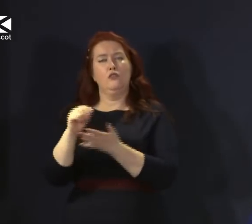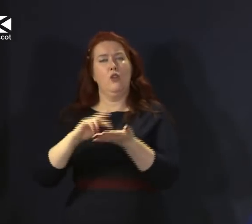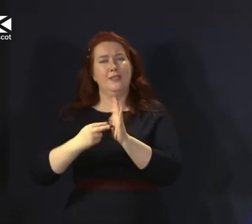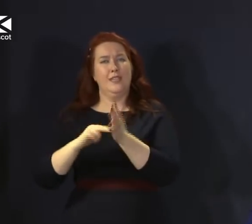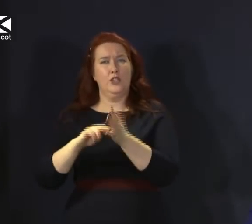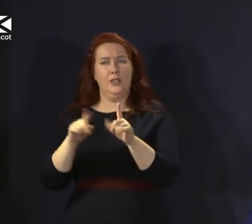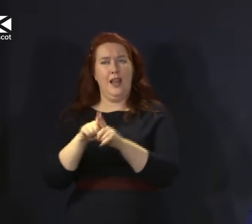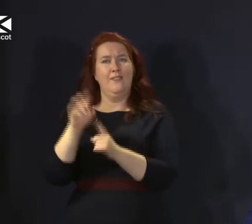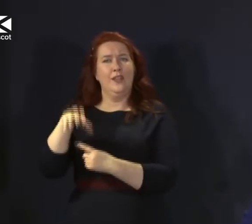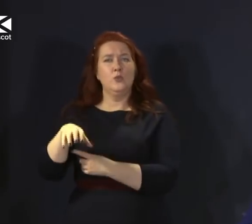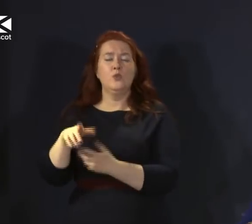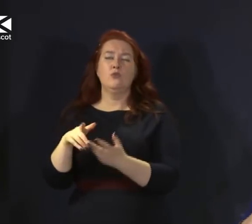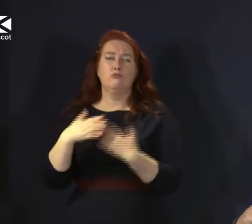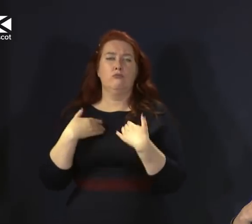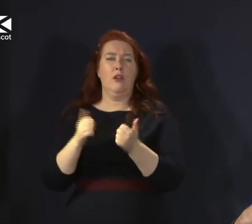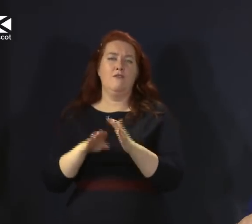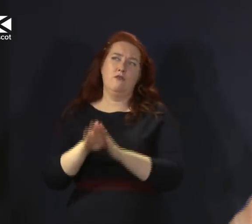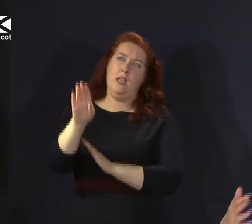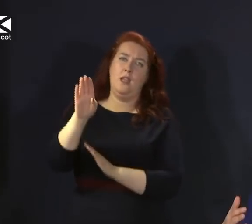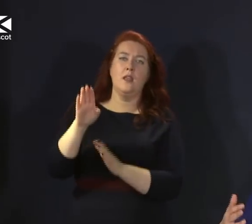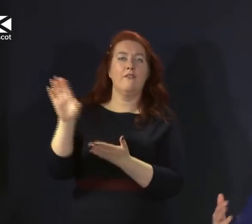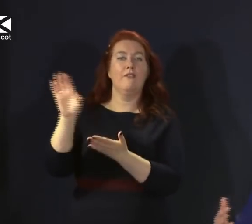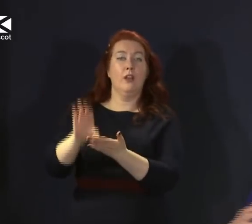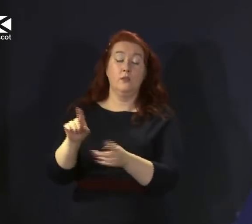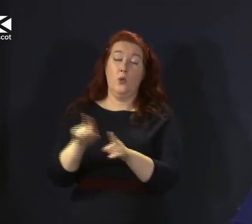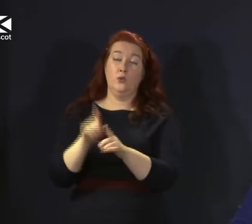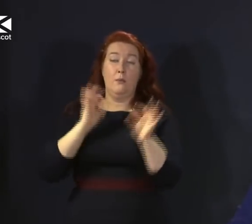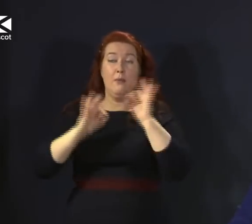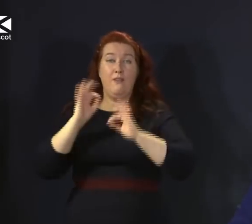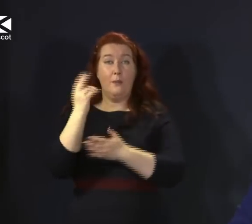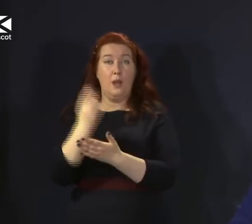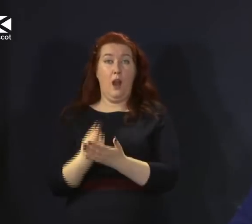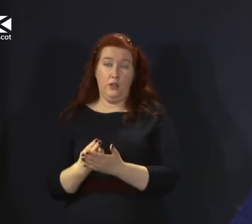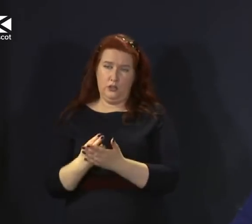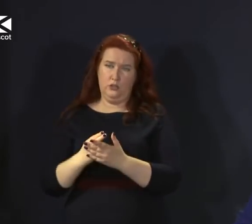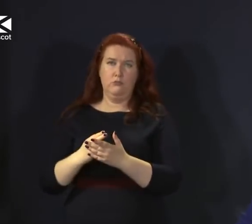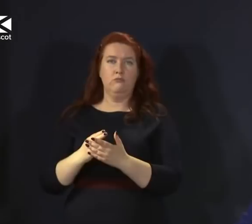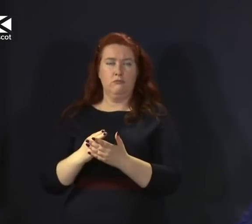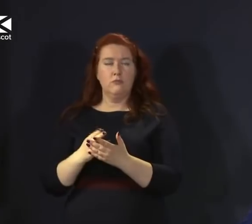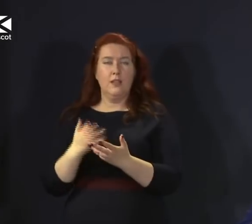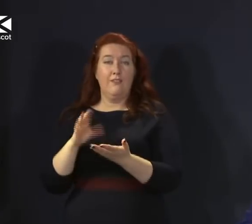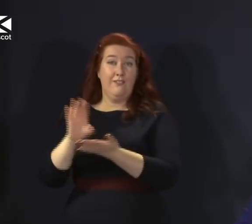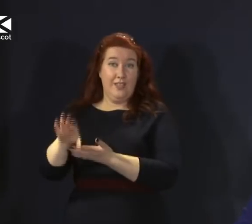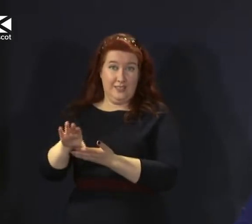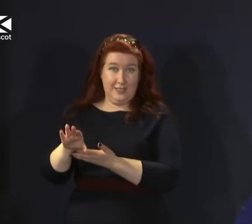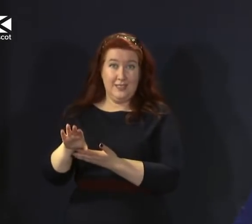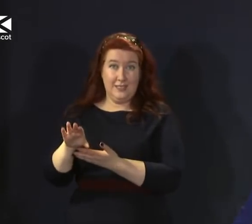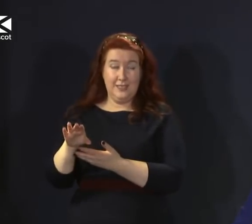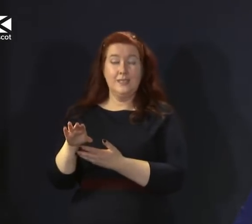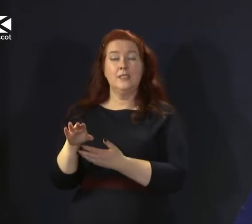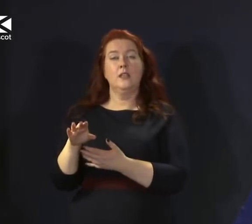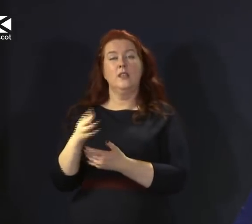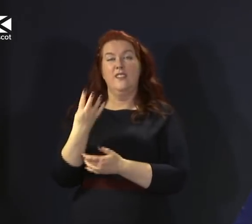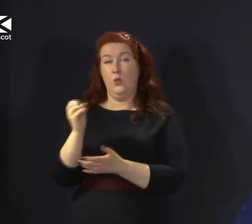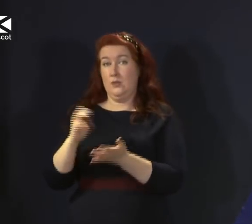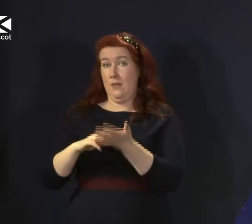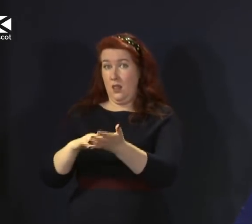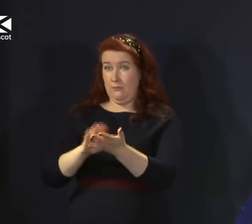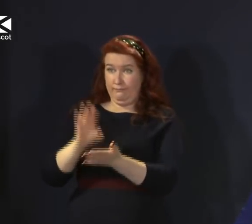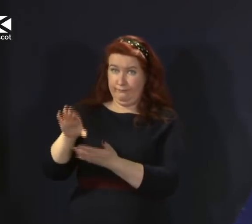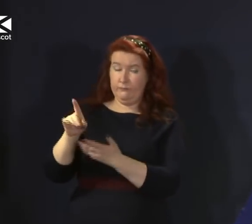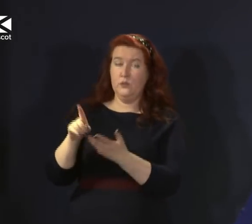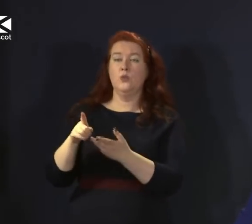and Venues Recovery Fund and also the Performing Arts Venues Relief Fund. And the purpose of that will be to help